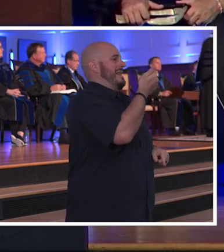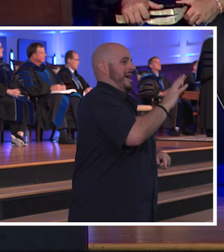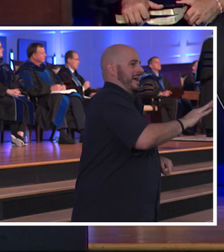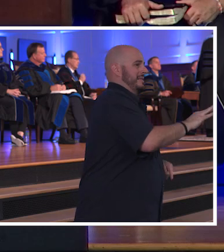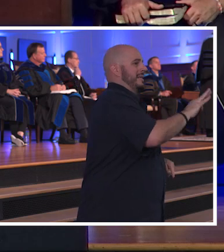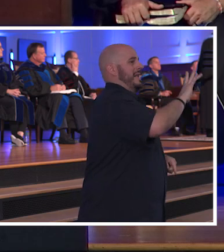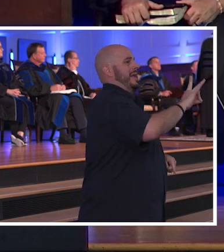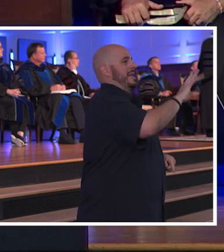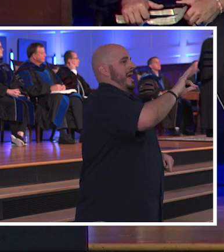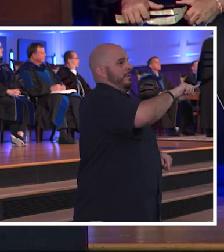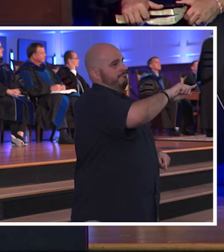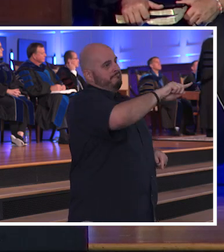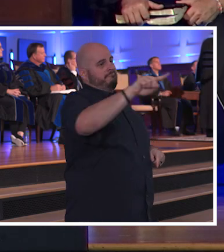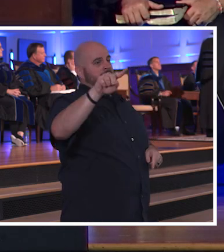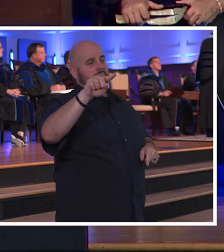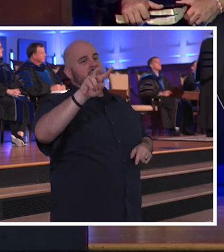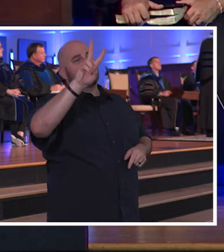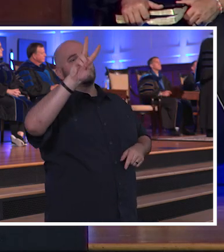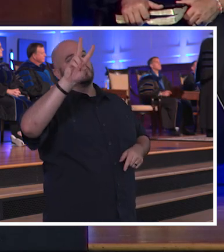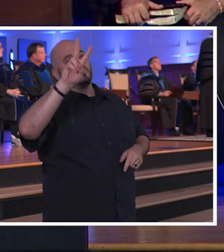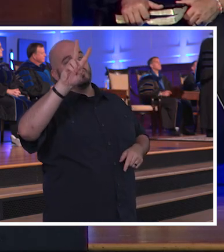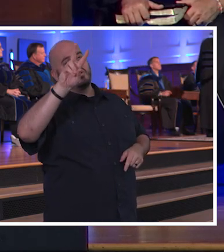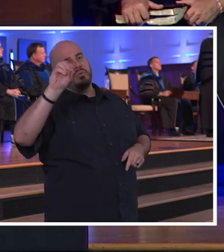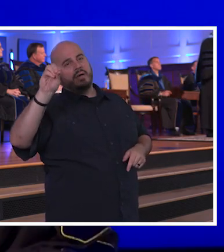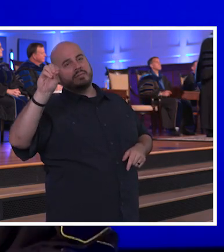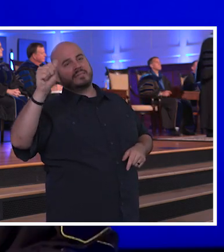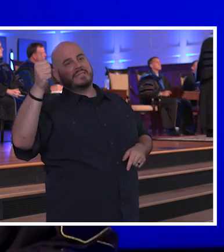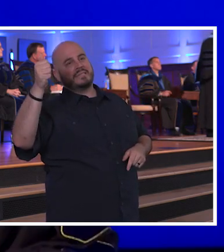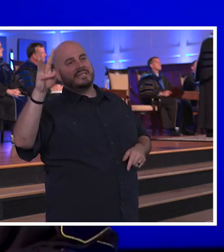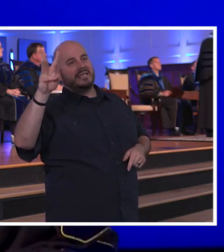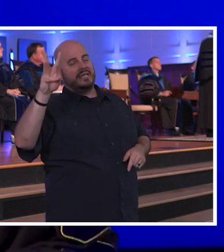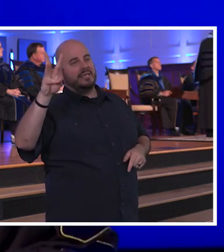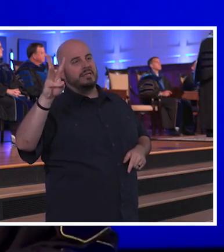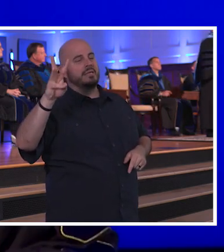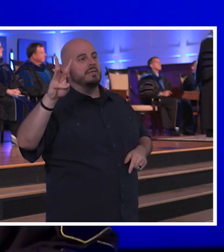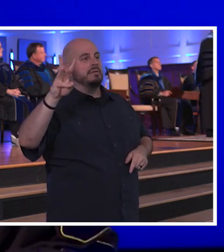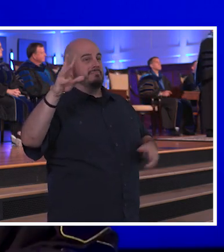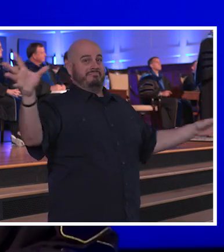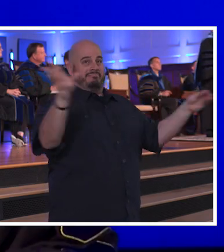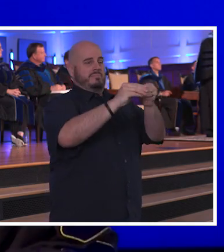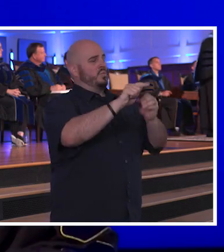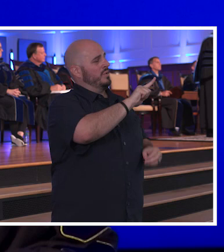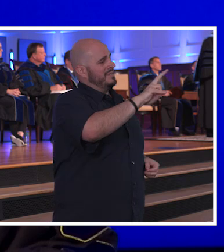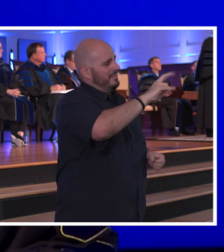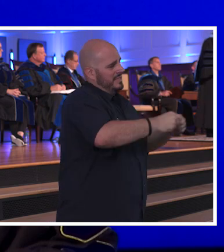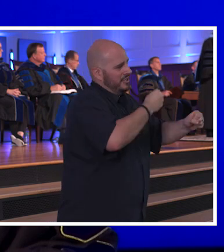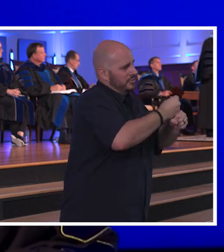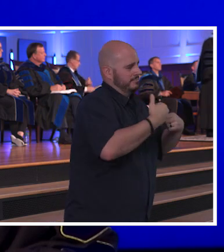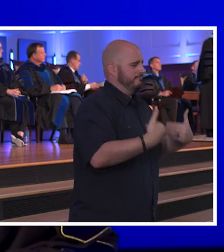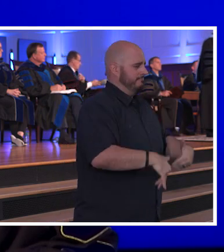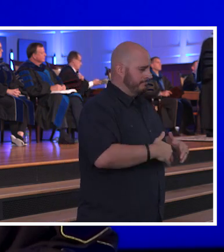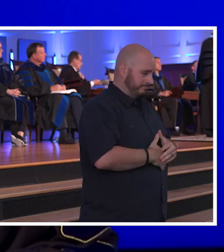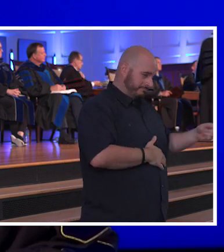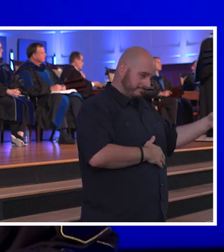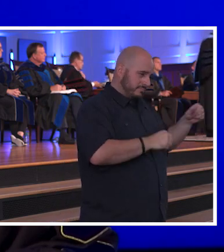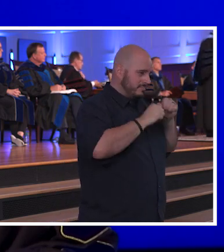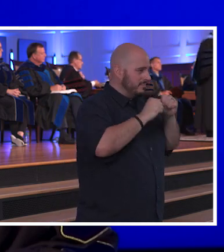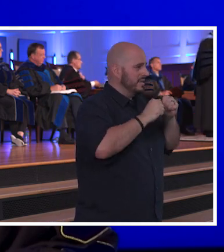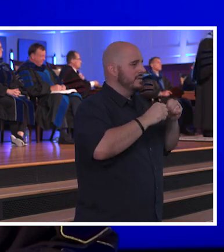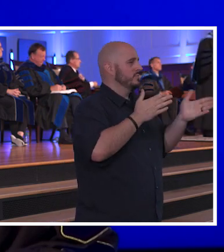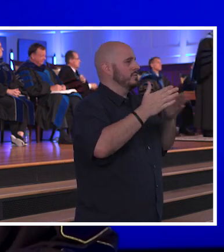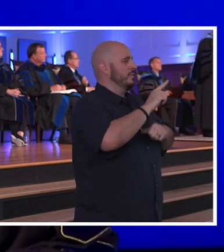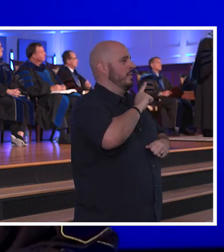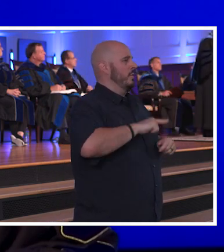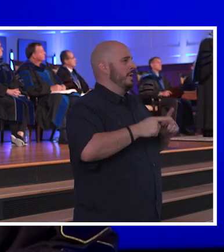1989 to 2016, 27 years. And she continues to serve the Lord from her home in Brooklyn, New